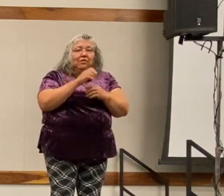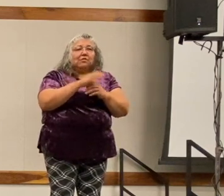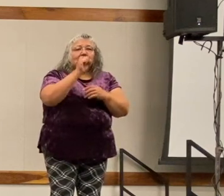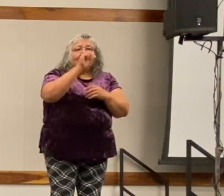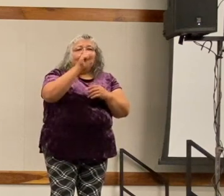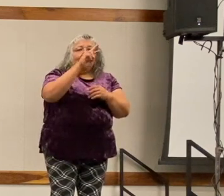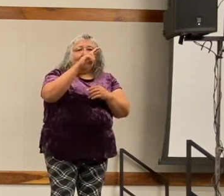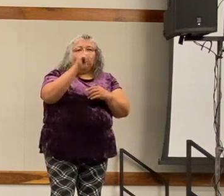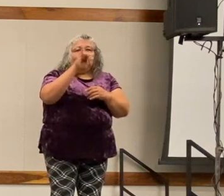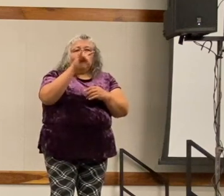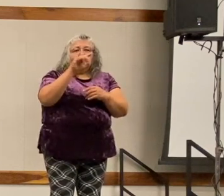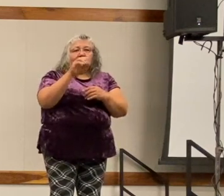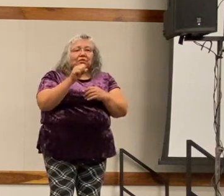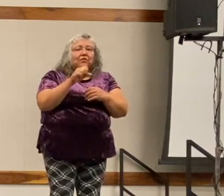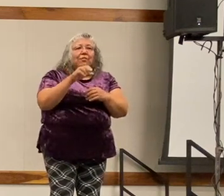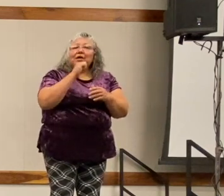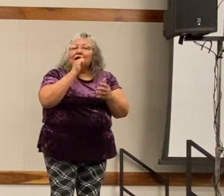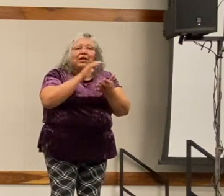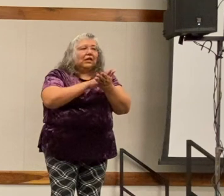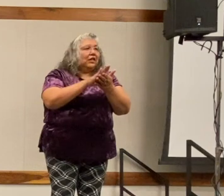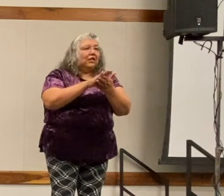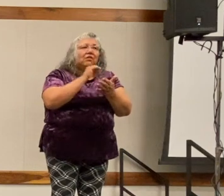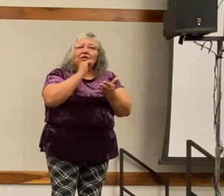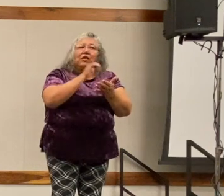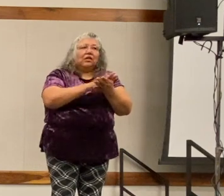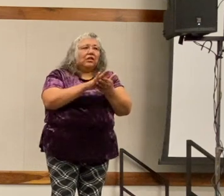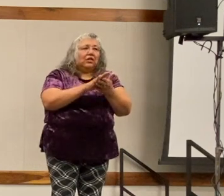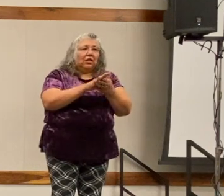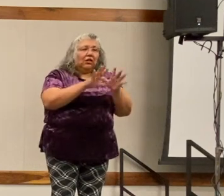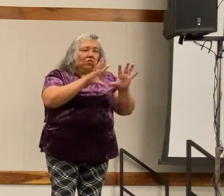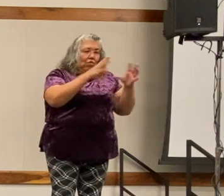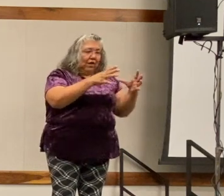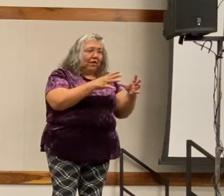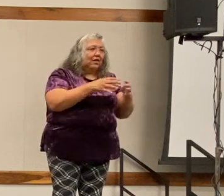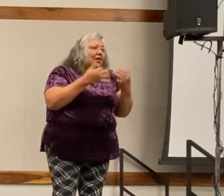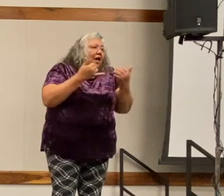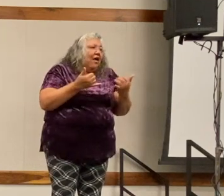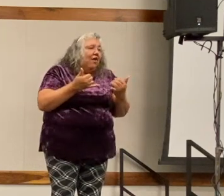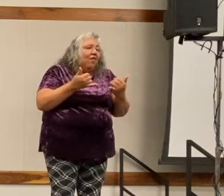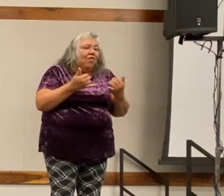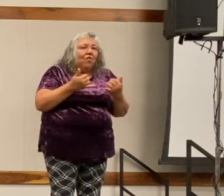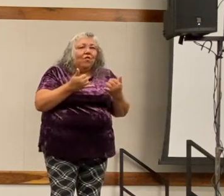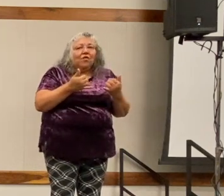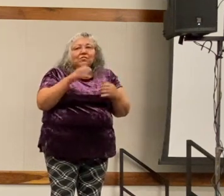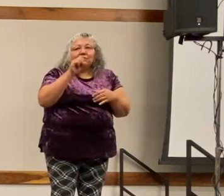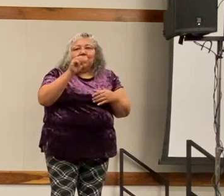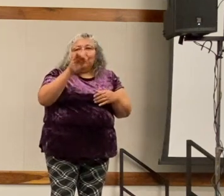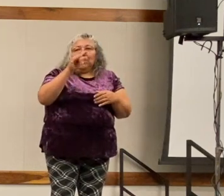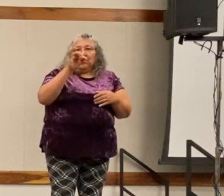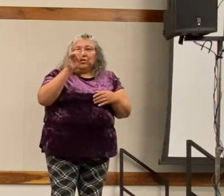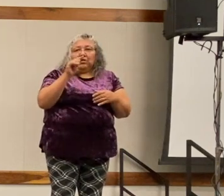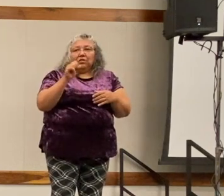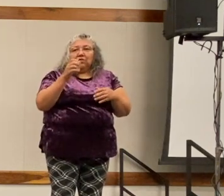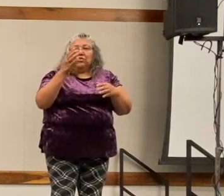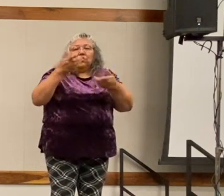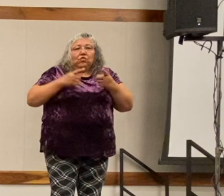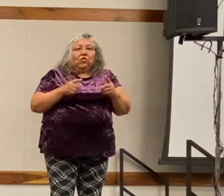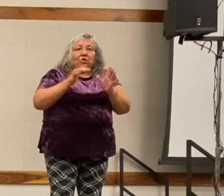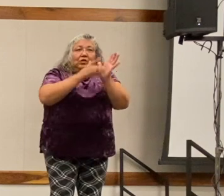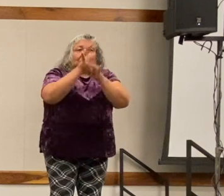the Samaritans to be unclean. They're an unclean race. And so the Samaritans of Jesus' time,